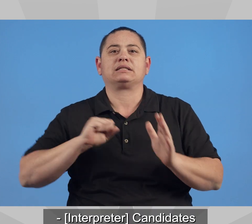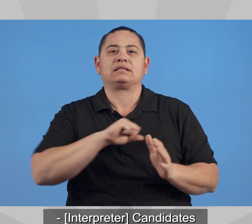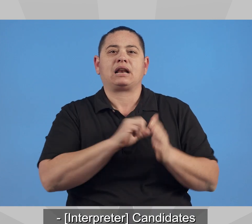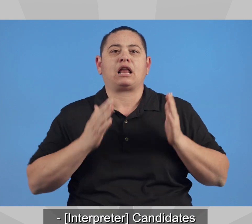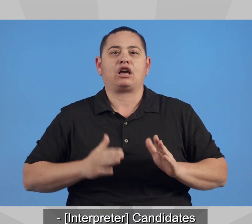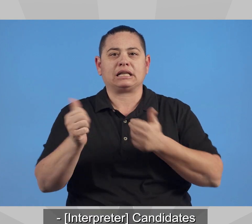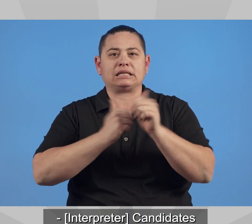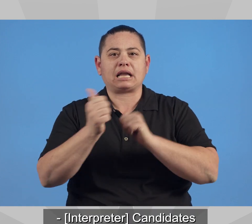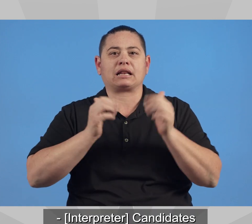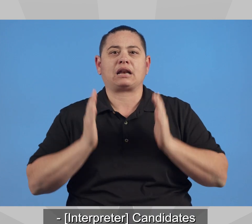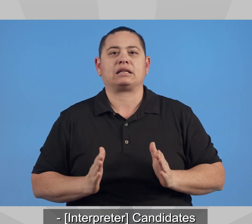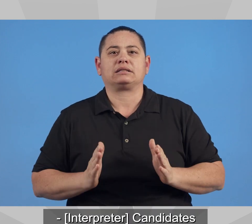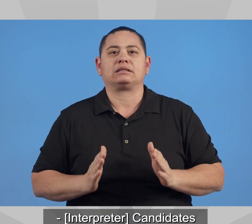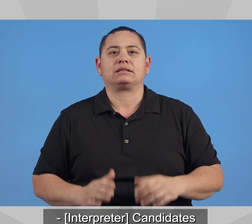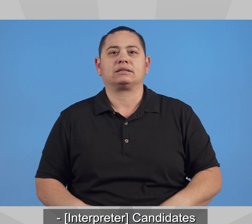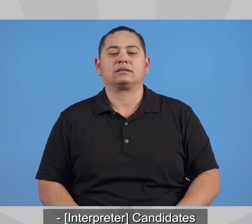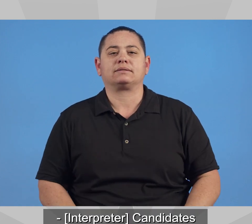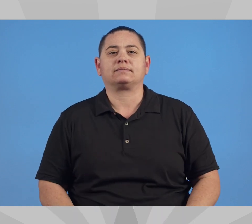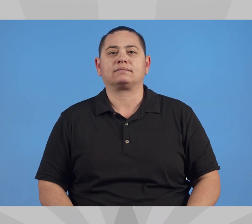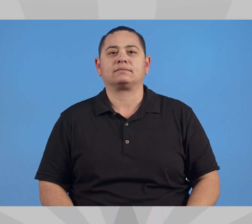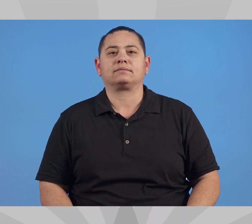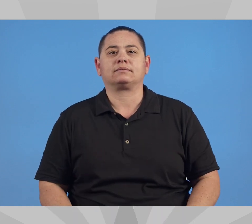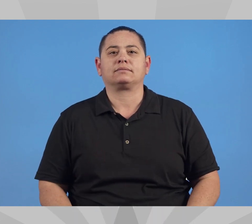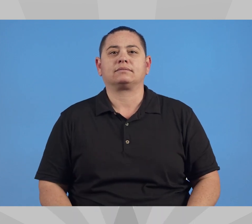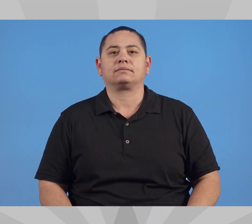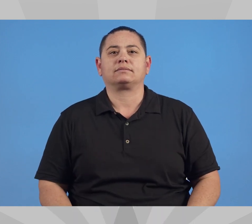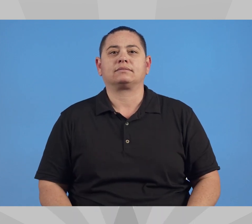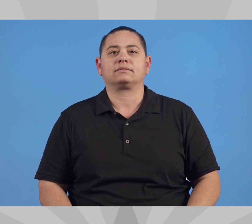Candidates for State Senator, District 15.